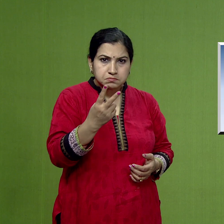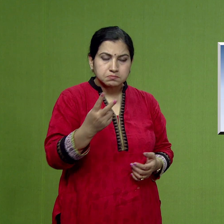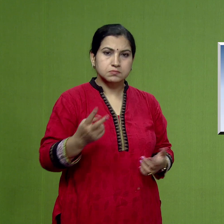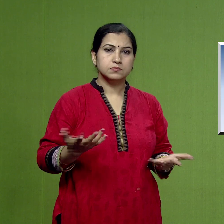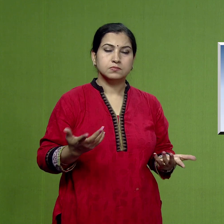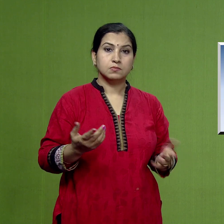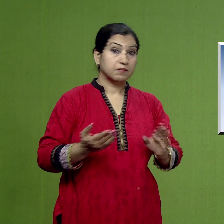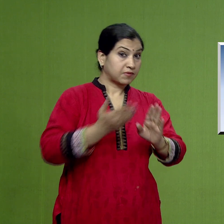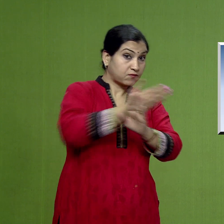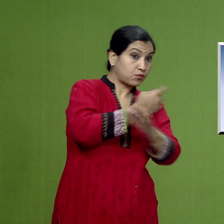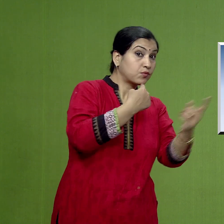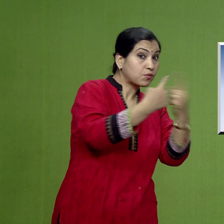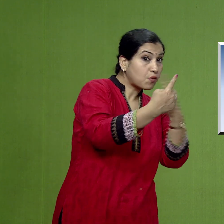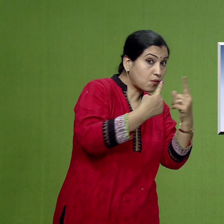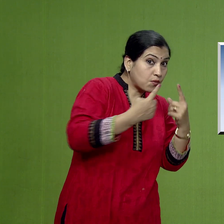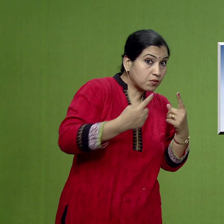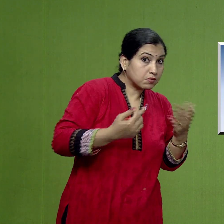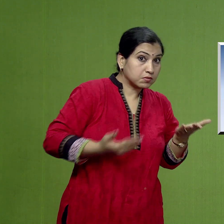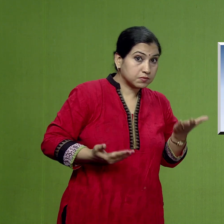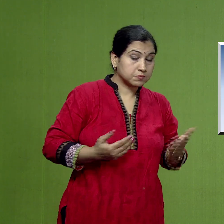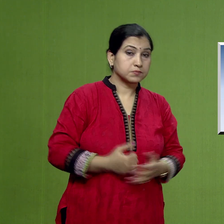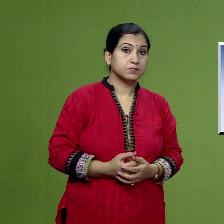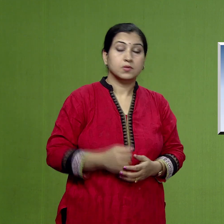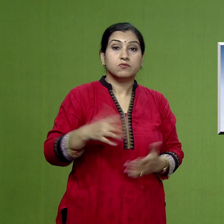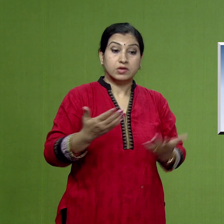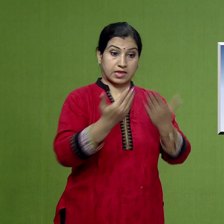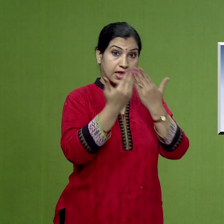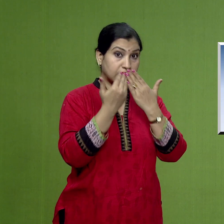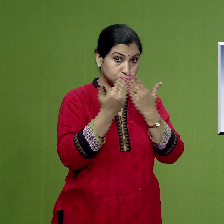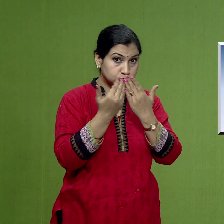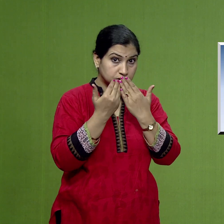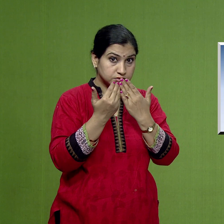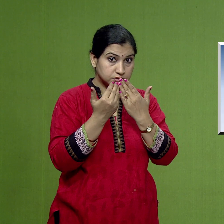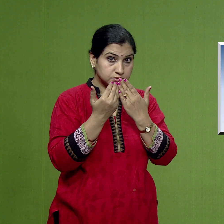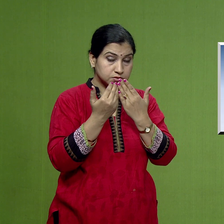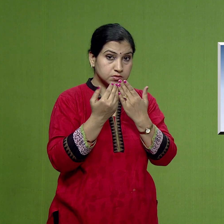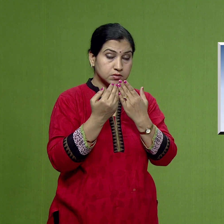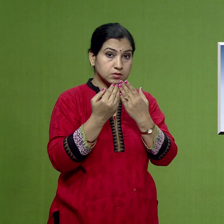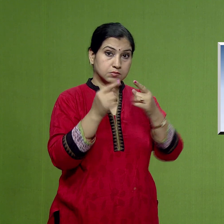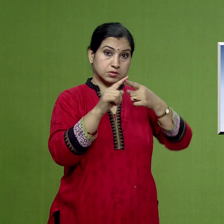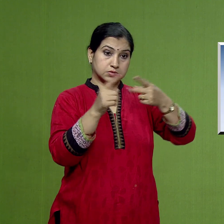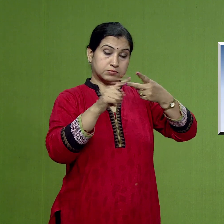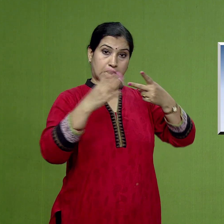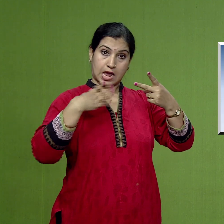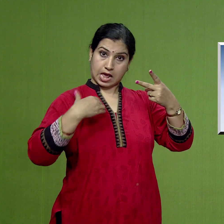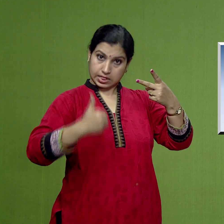above discussion that the education, health, and